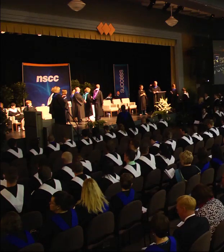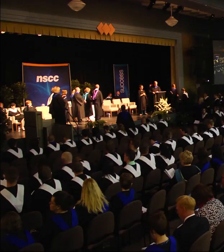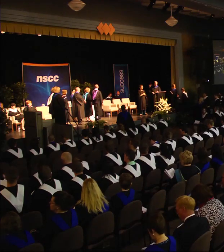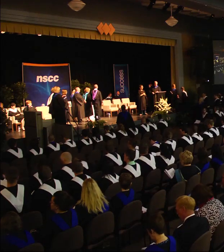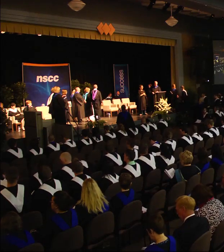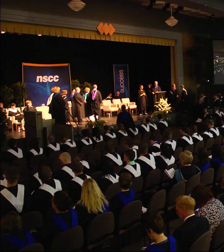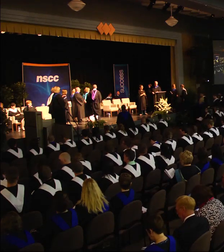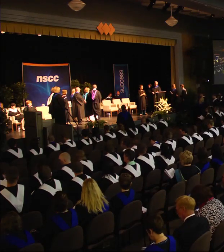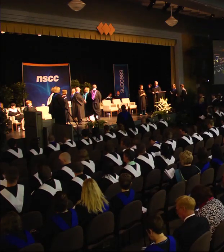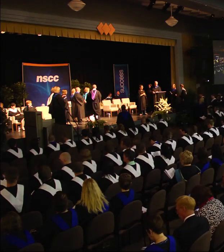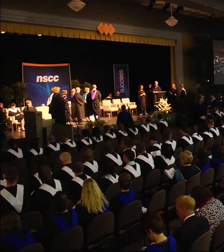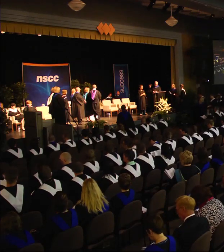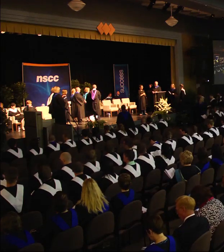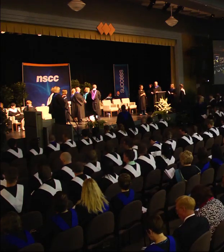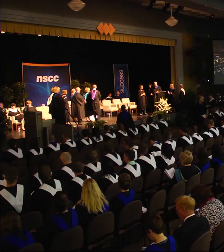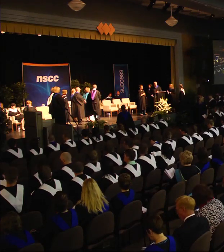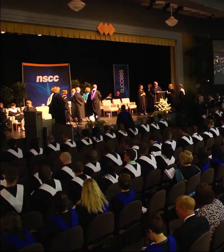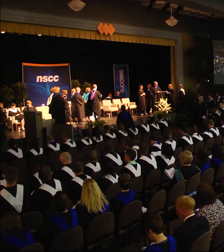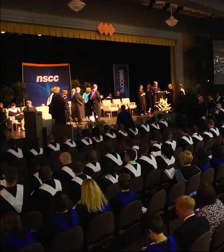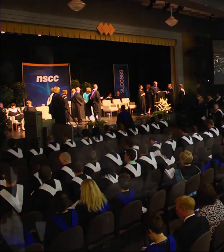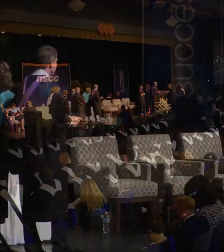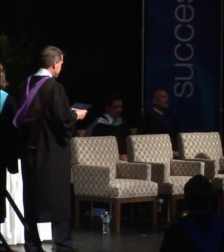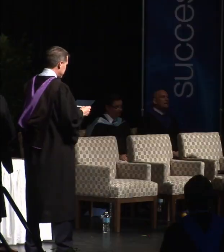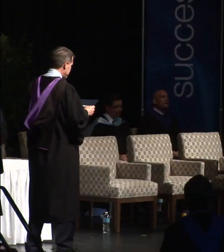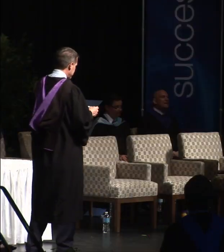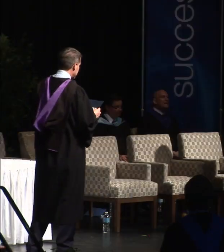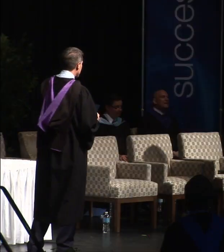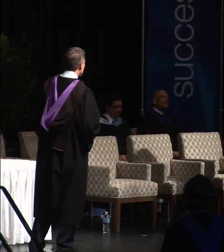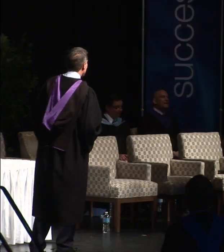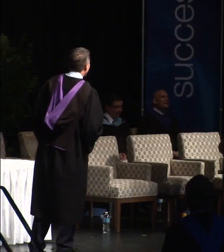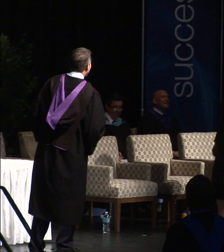Victoria Green.